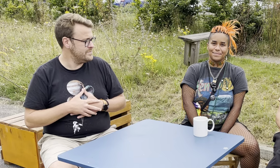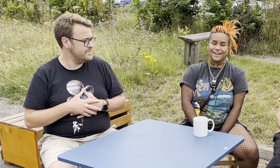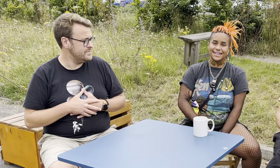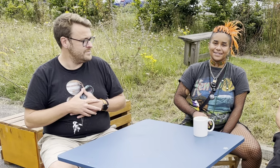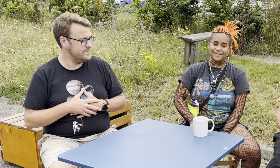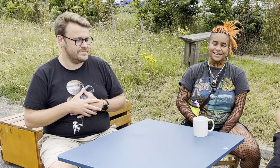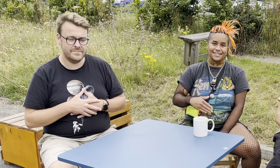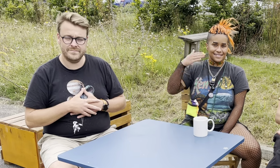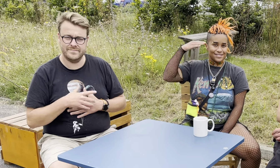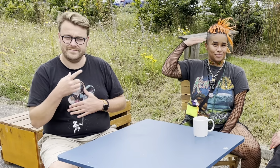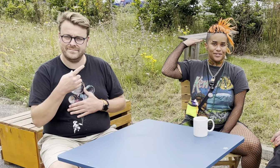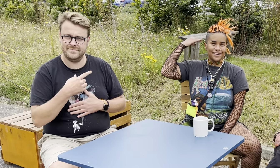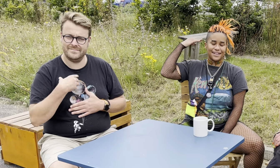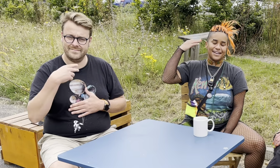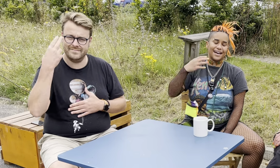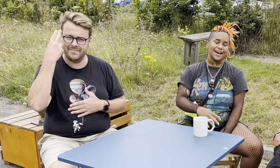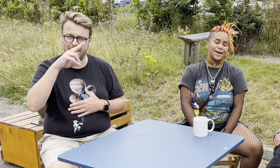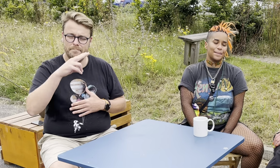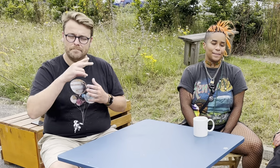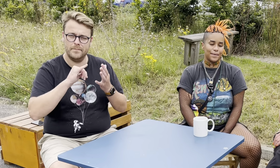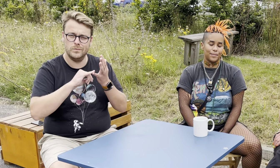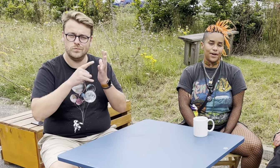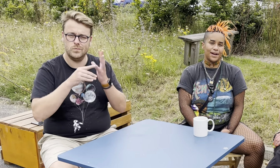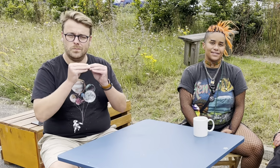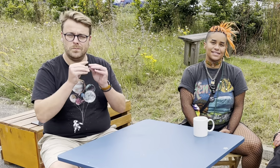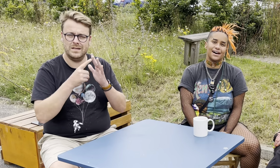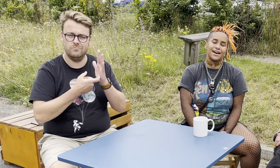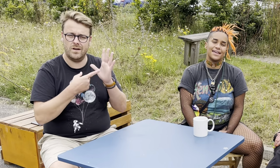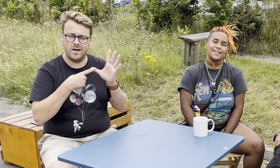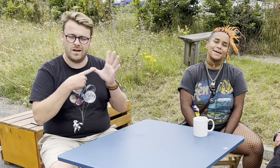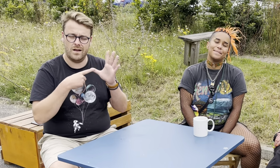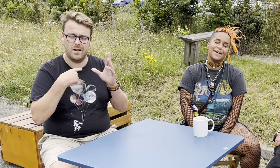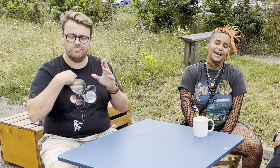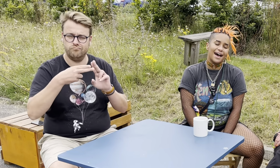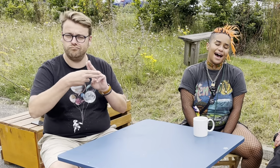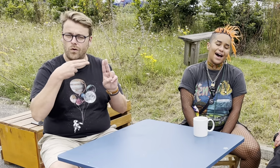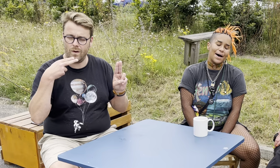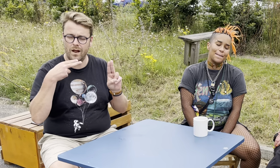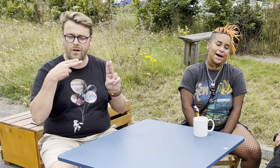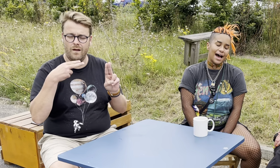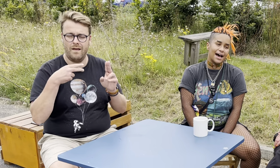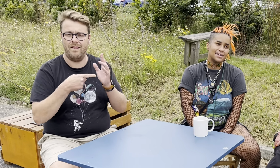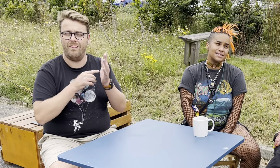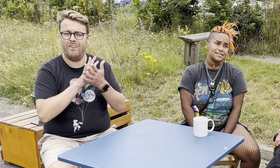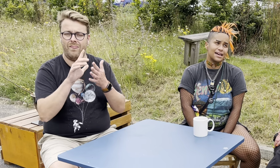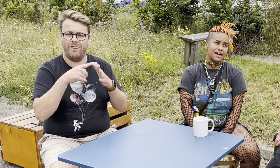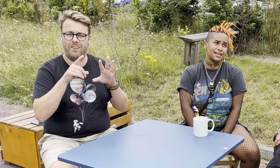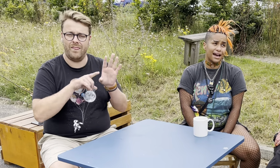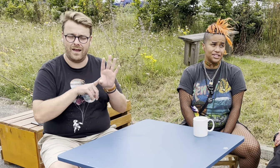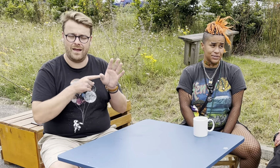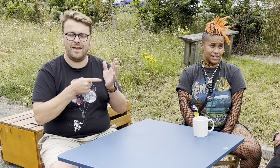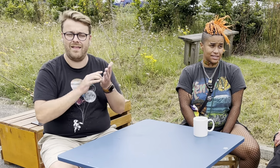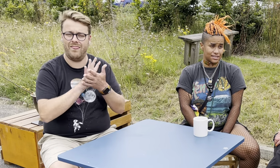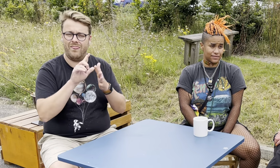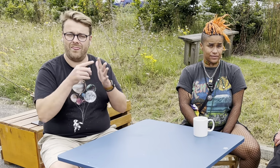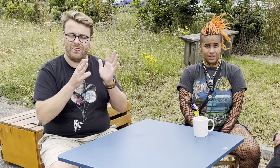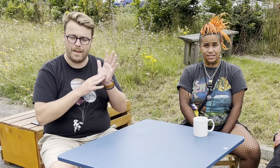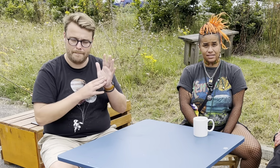My name is Subira. My pronouns are they, them. And yeah, I joined for this